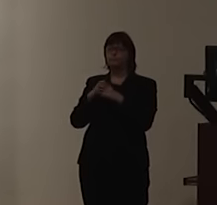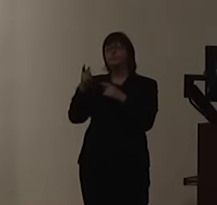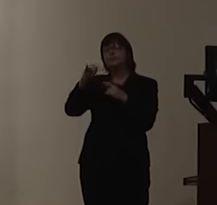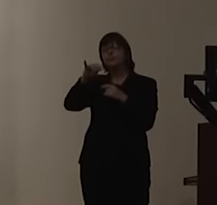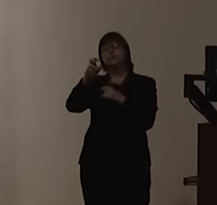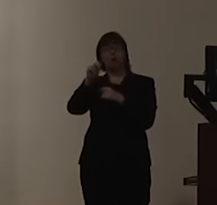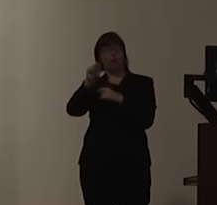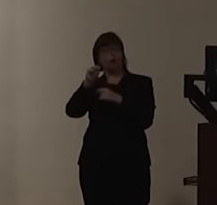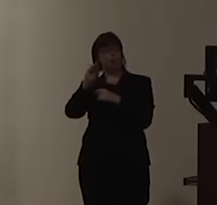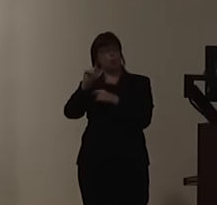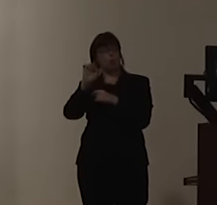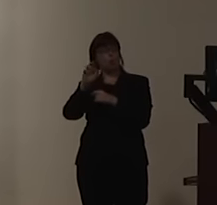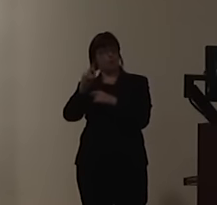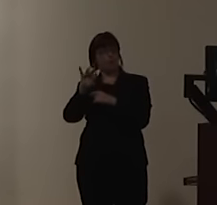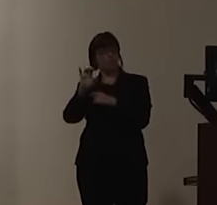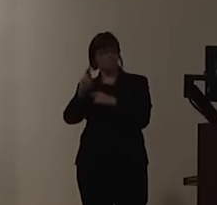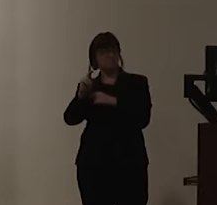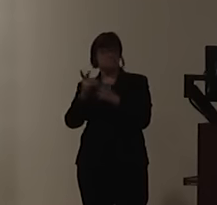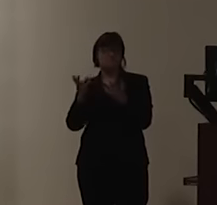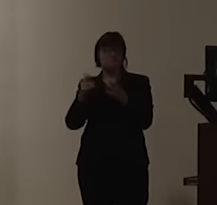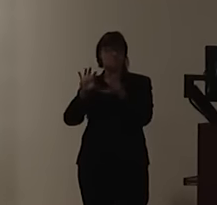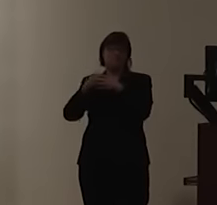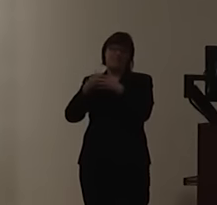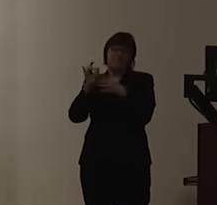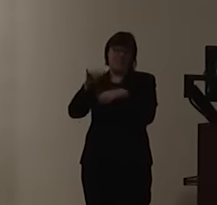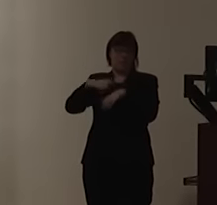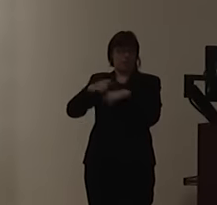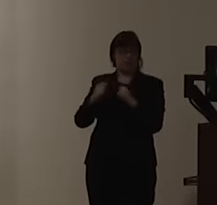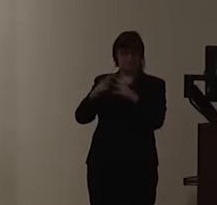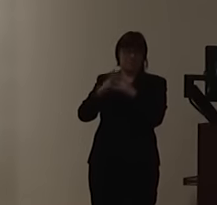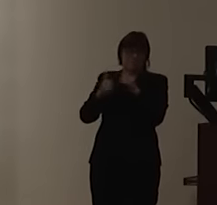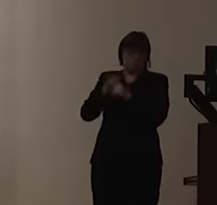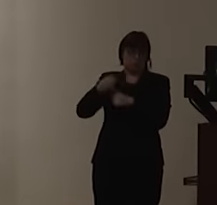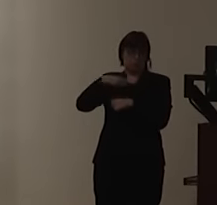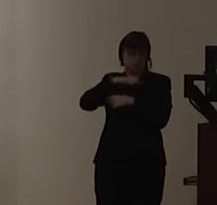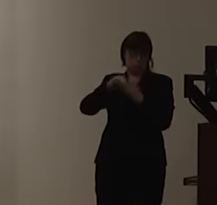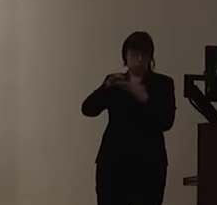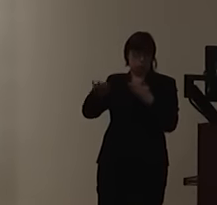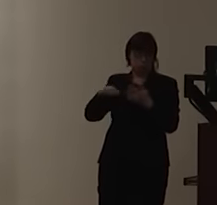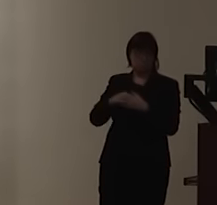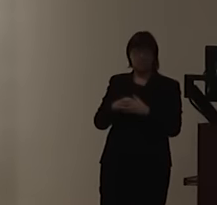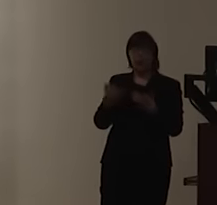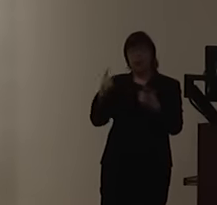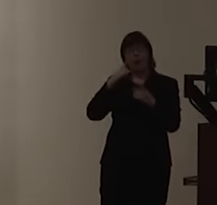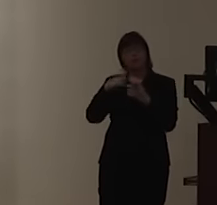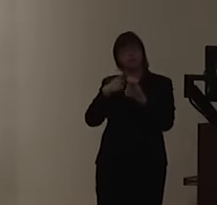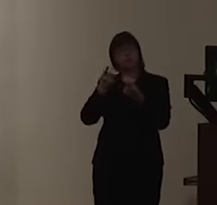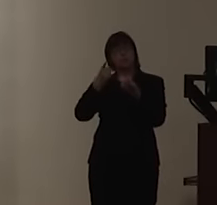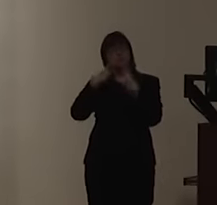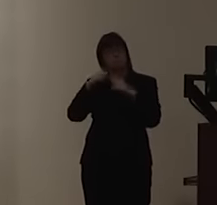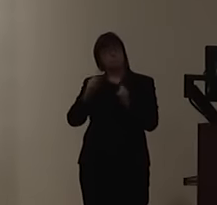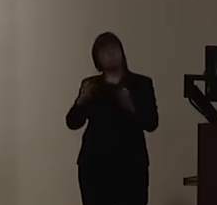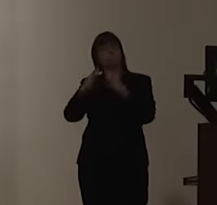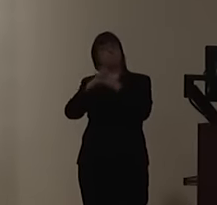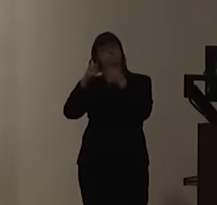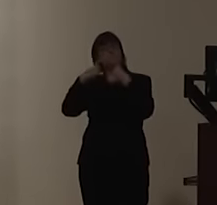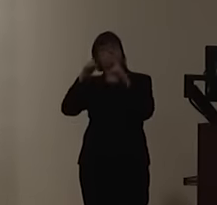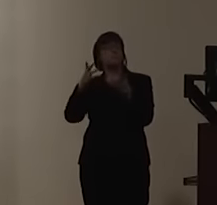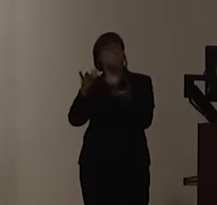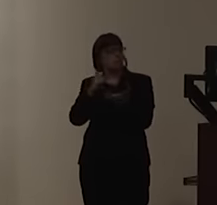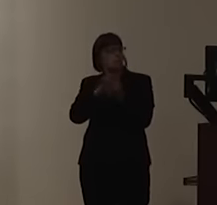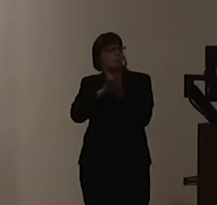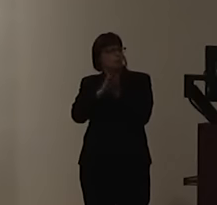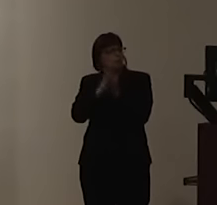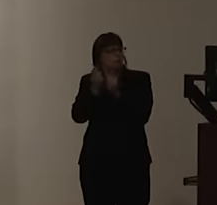McCormick, also here. But really, most of us were students. And we got it right, I think, to make a preferential option for the